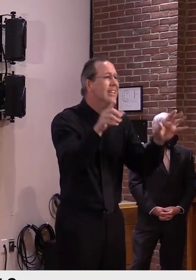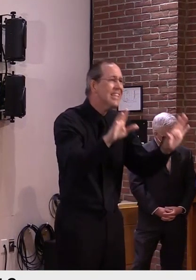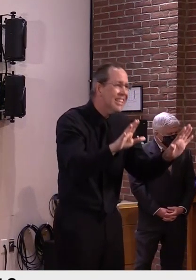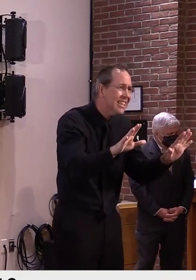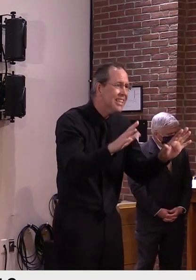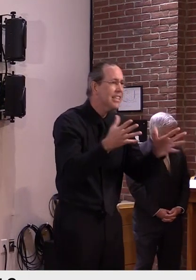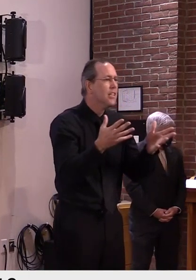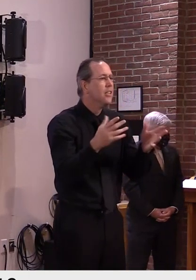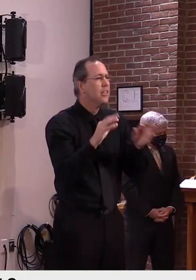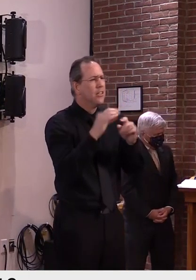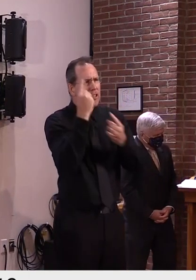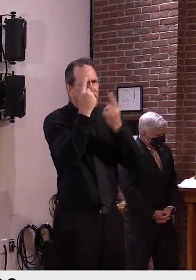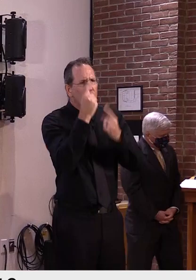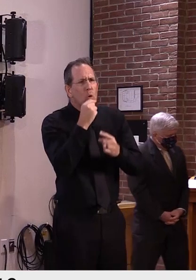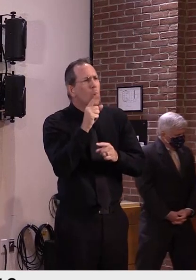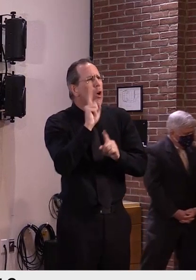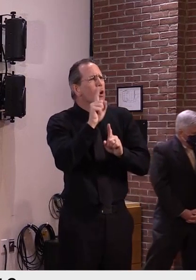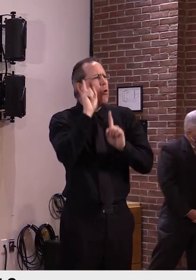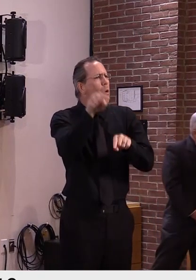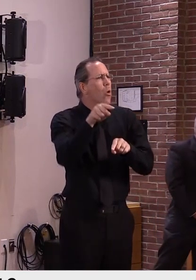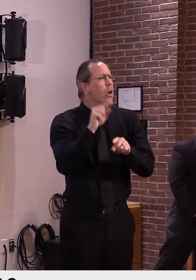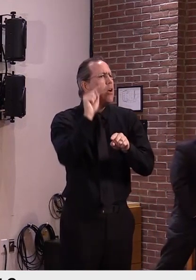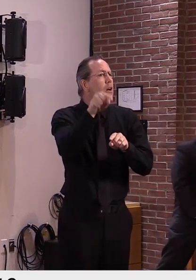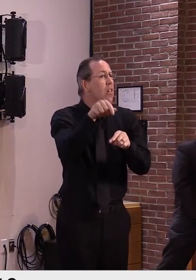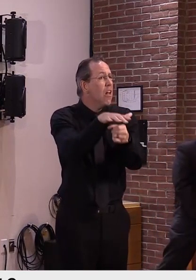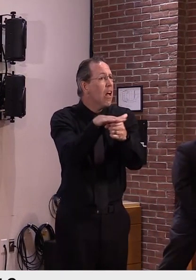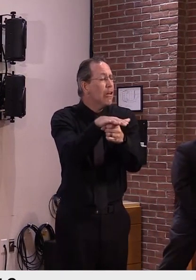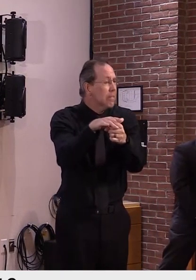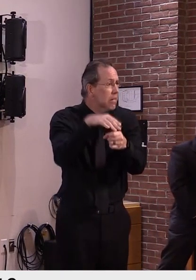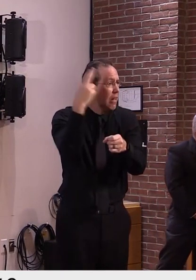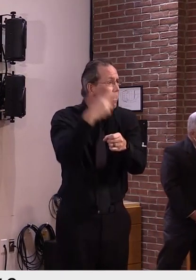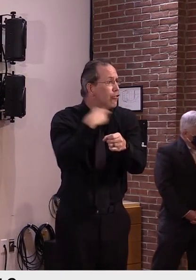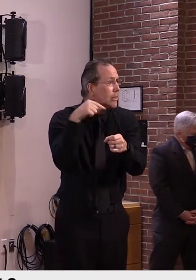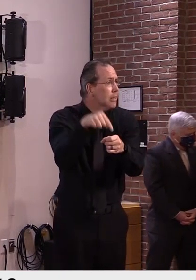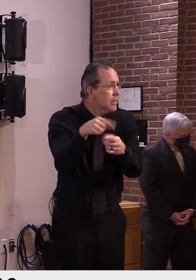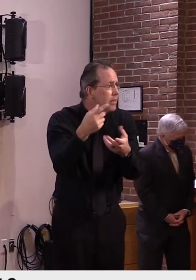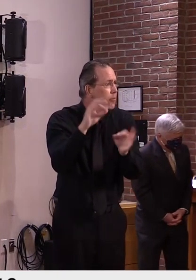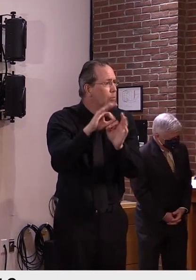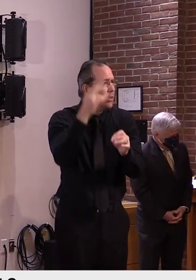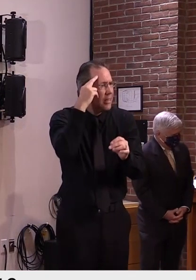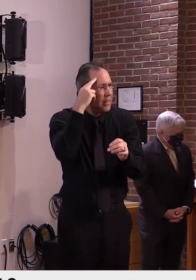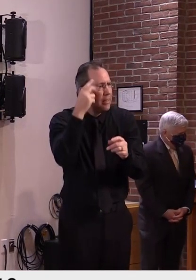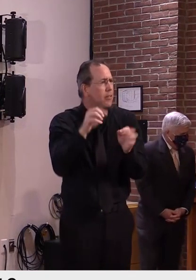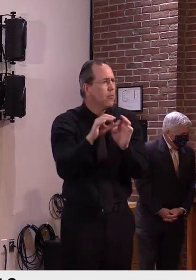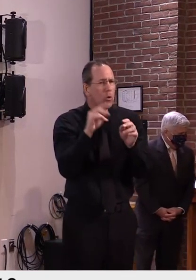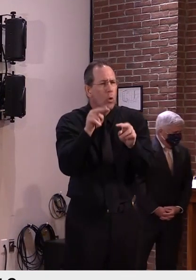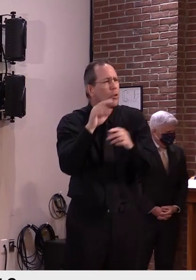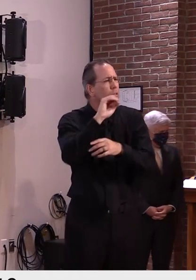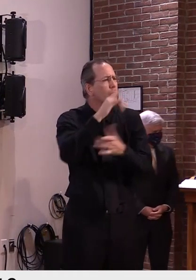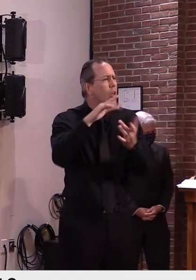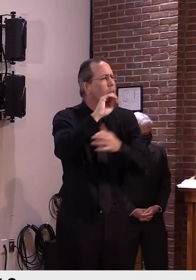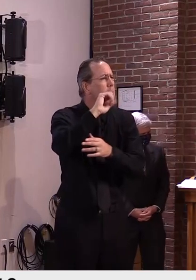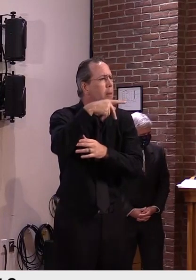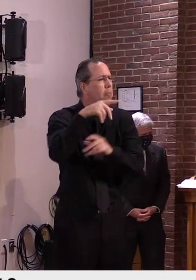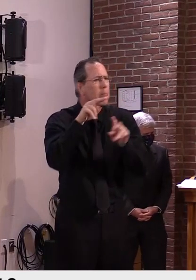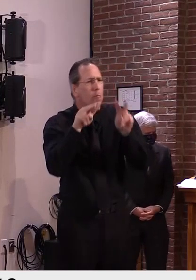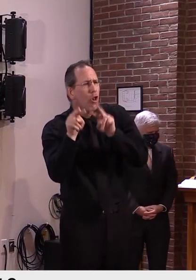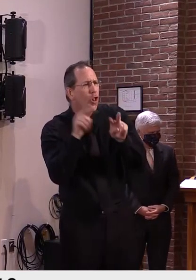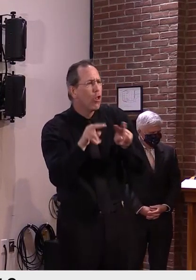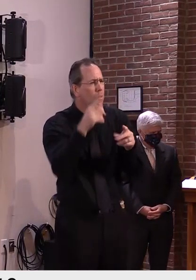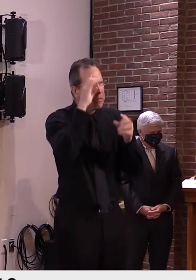again, try to make sure we can encourage travel to the degree we can, but watch it very closely because we know that